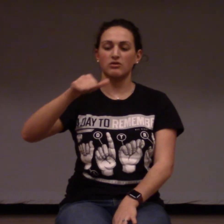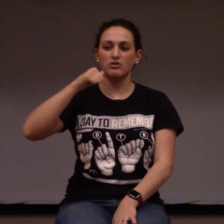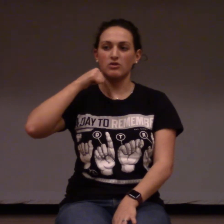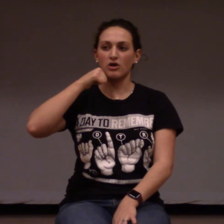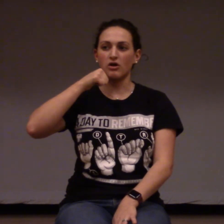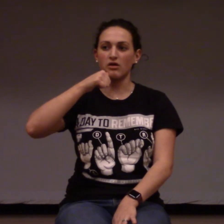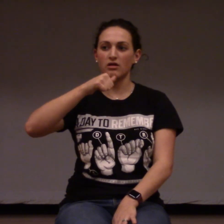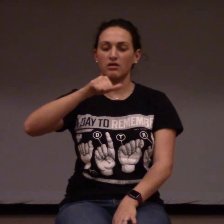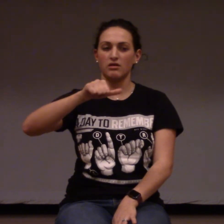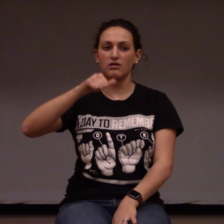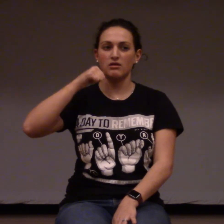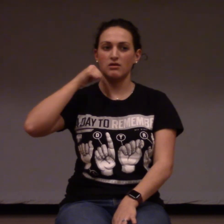Girl,